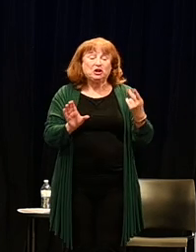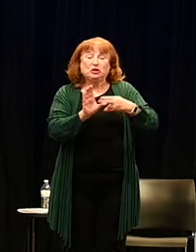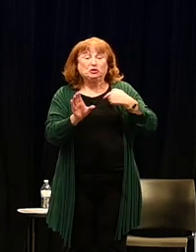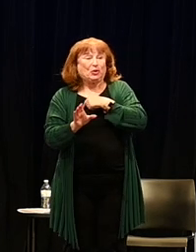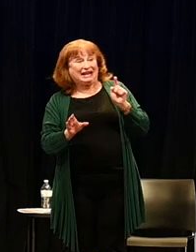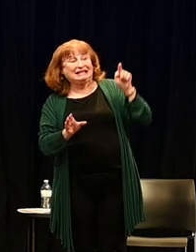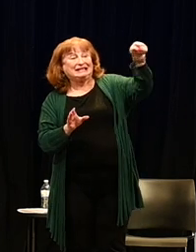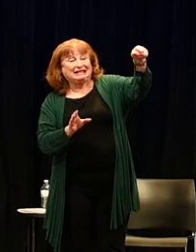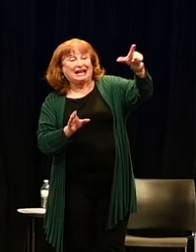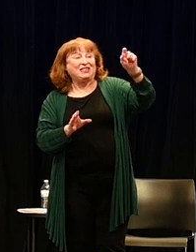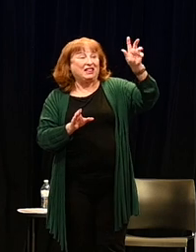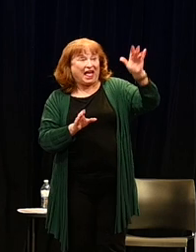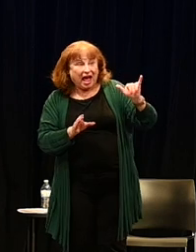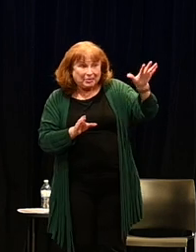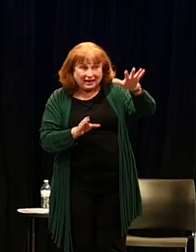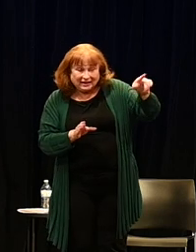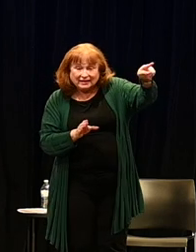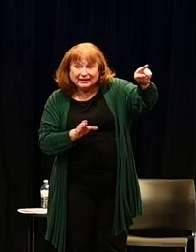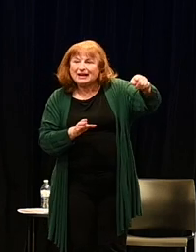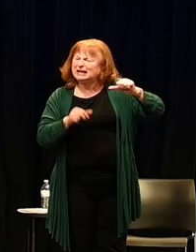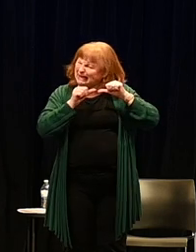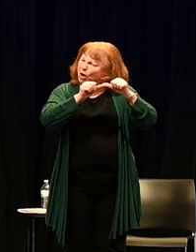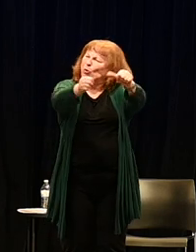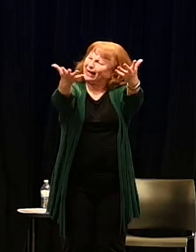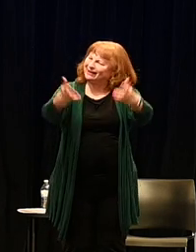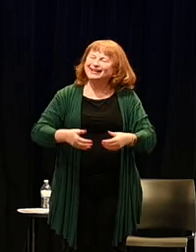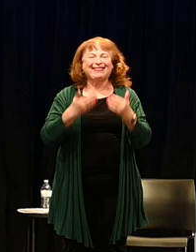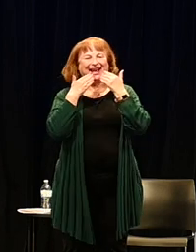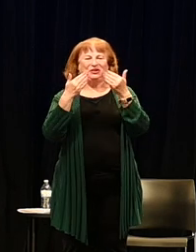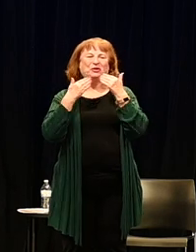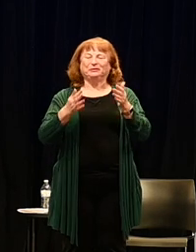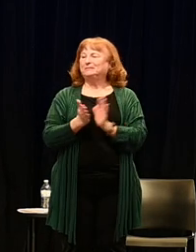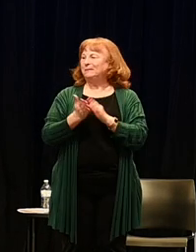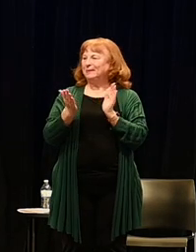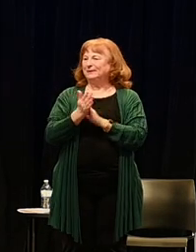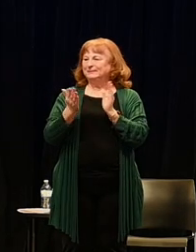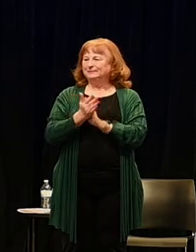Join us out in the lobby area, and let's keep going. Thank you.